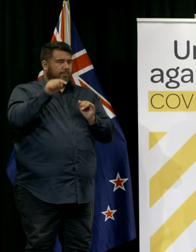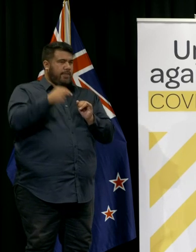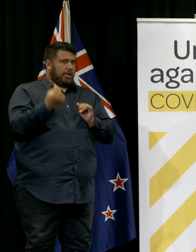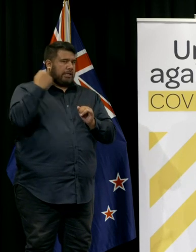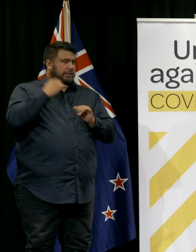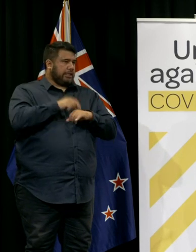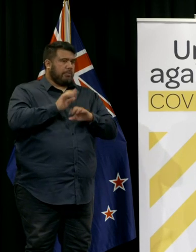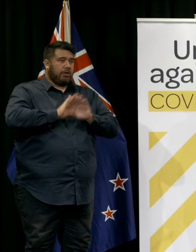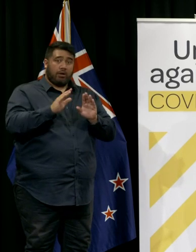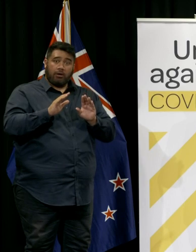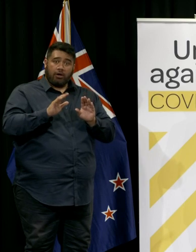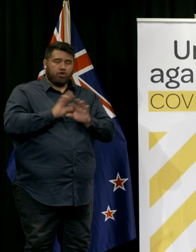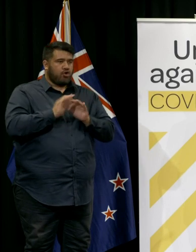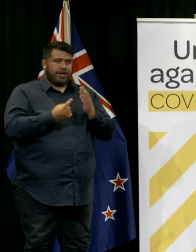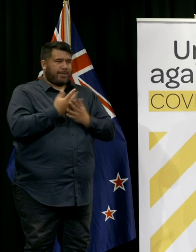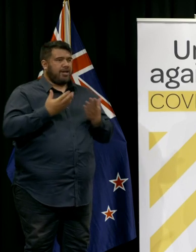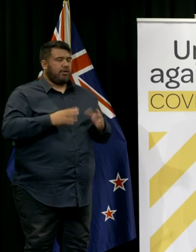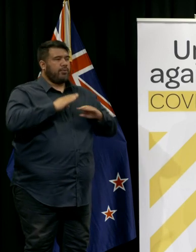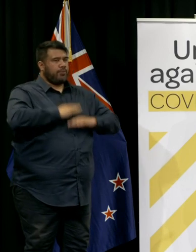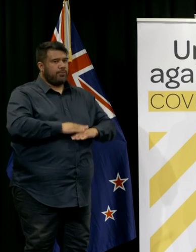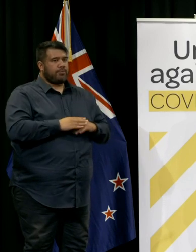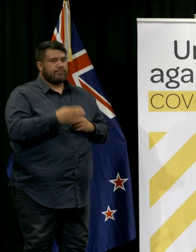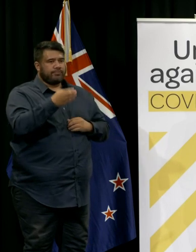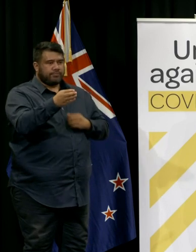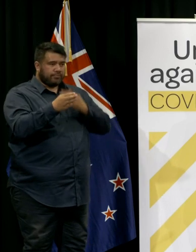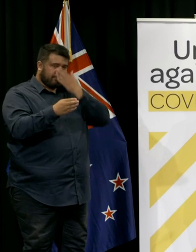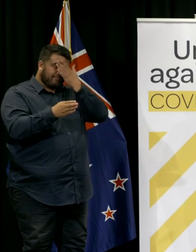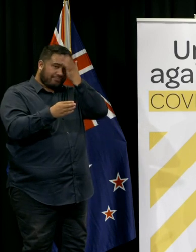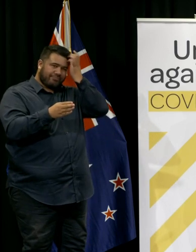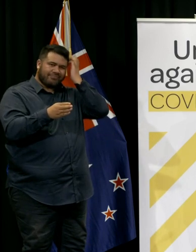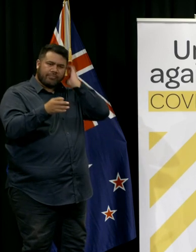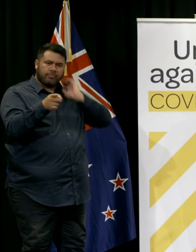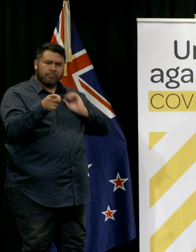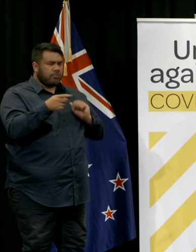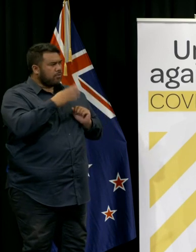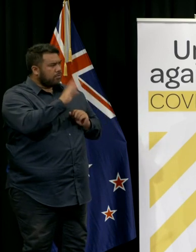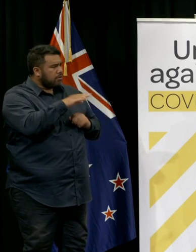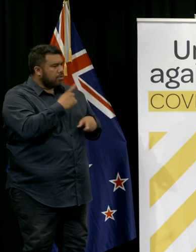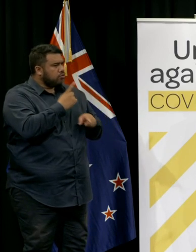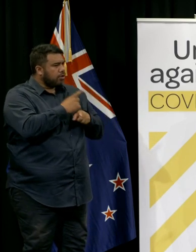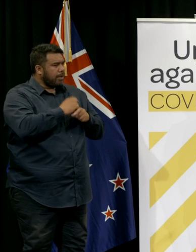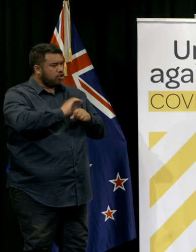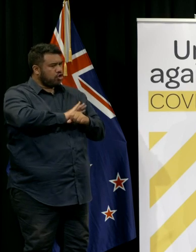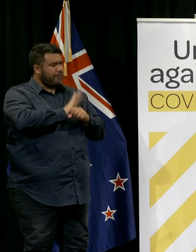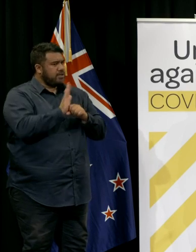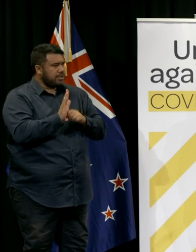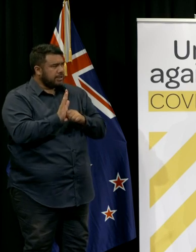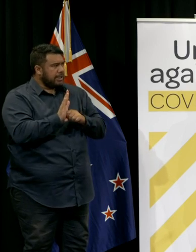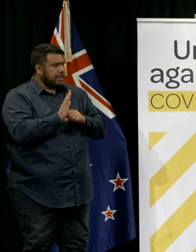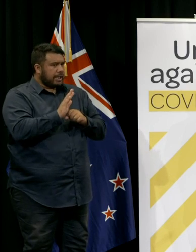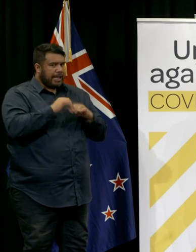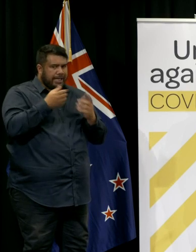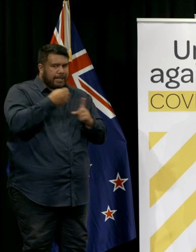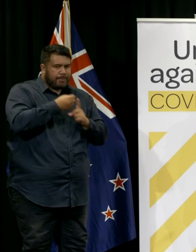resources, potentially, to be able to respond to COVID-19? Is there any impact there? Yes, there is.